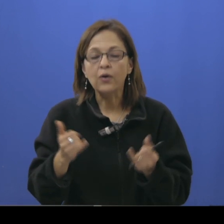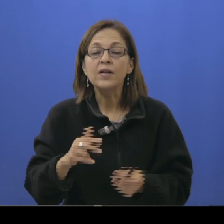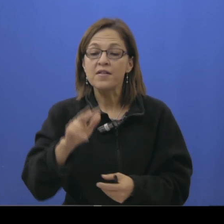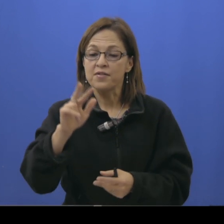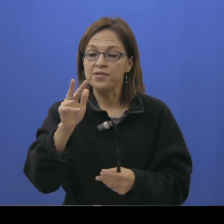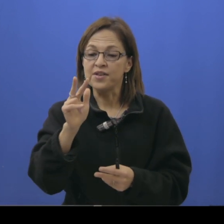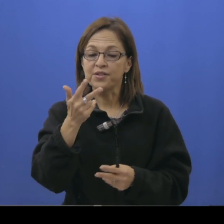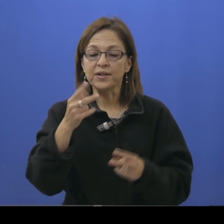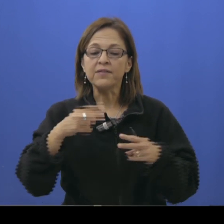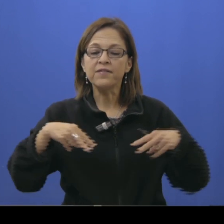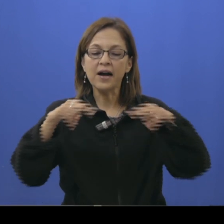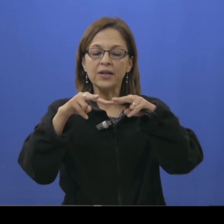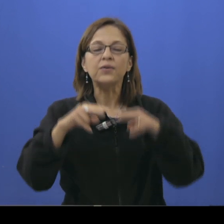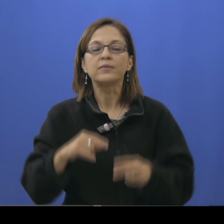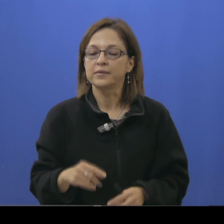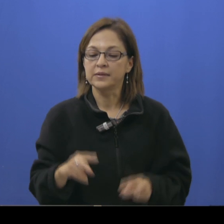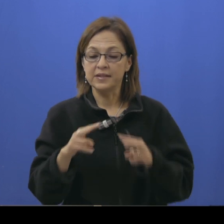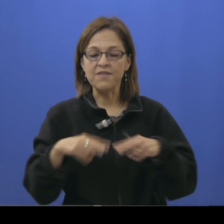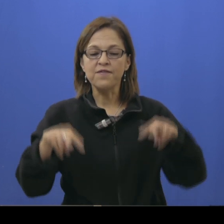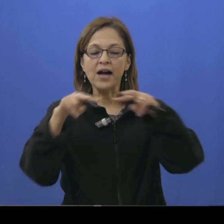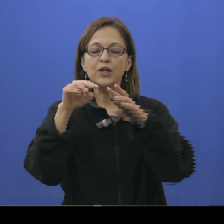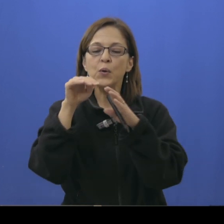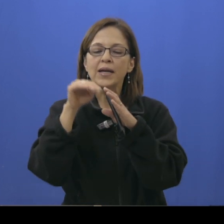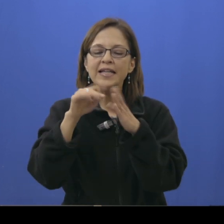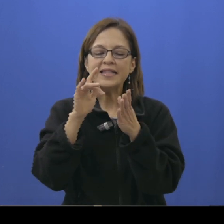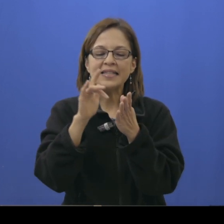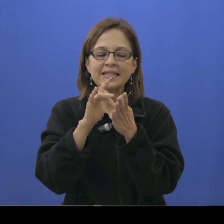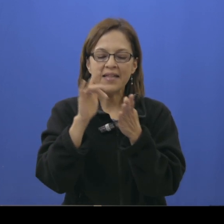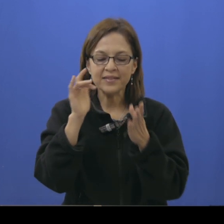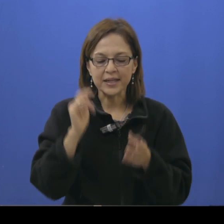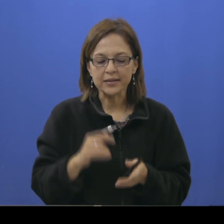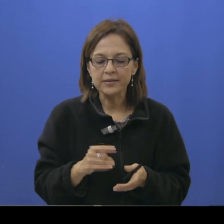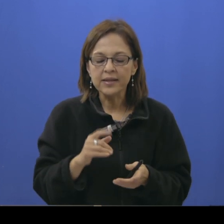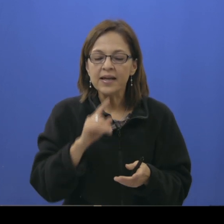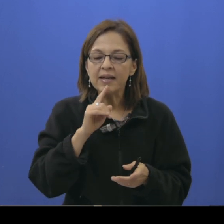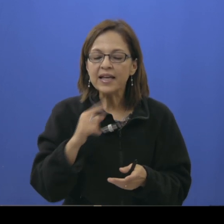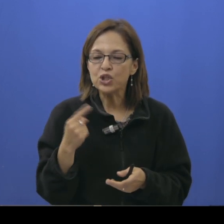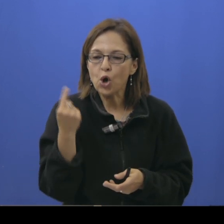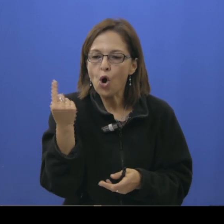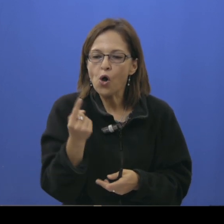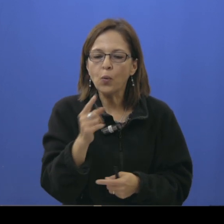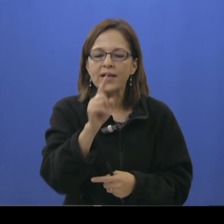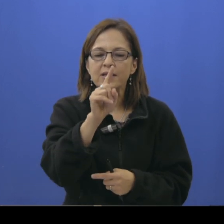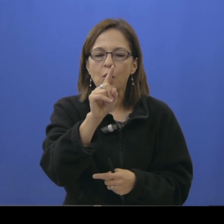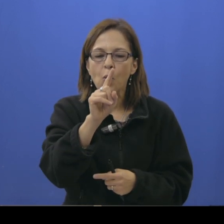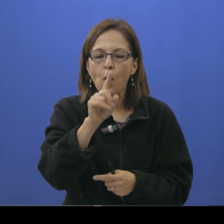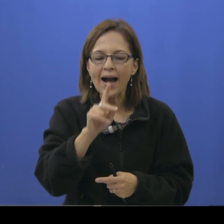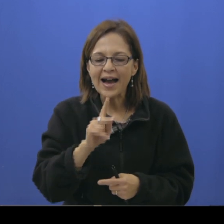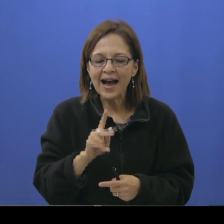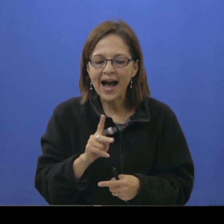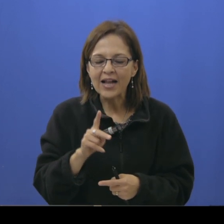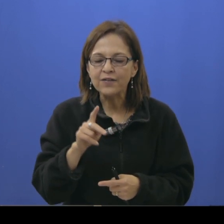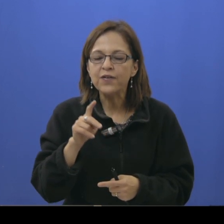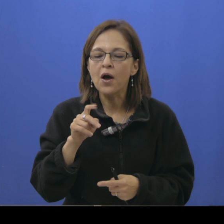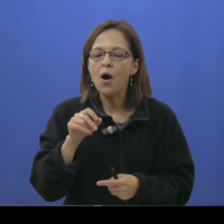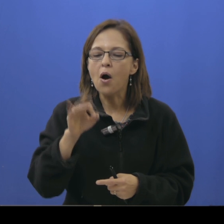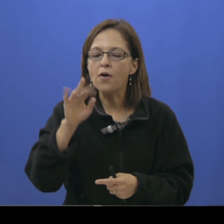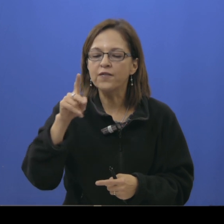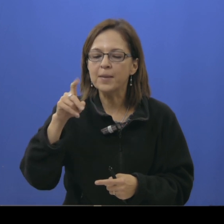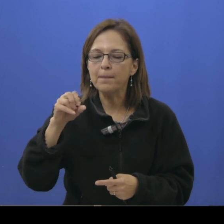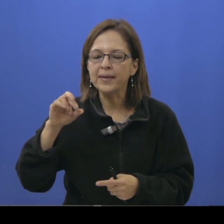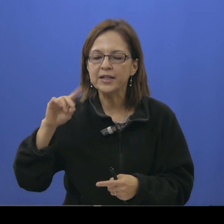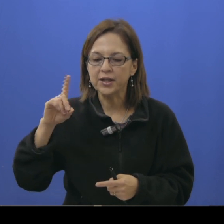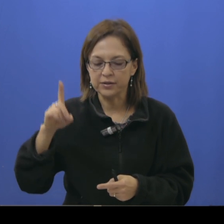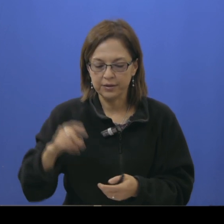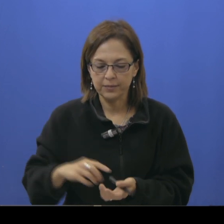Now, the third value, the value in the center, is always 1/2 of